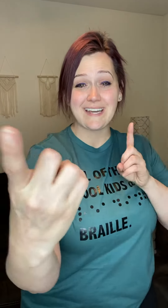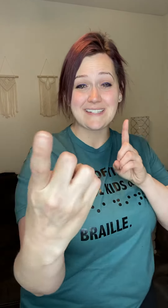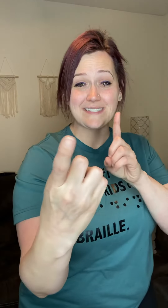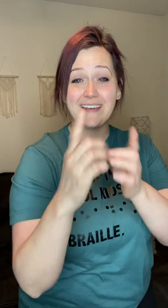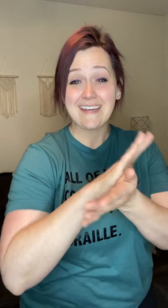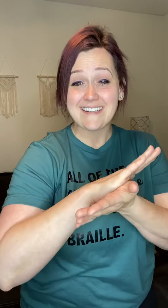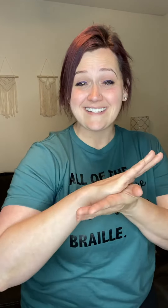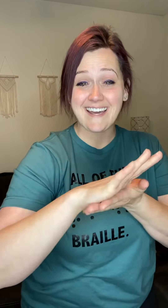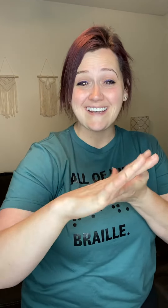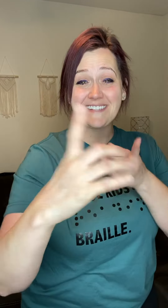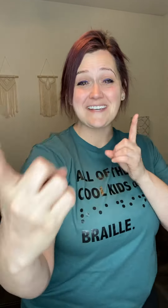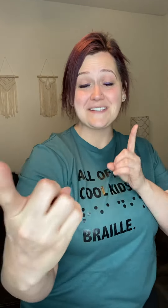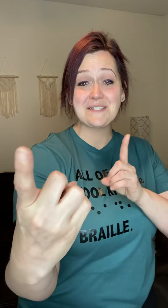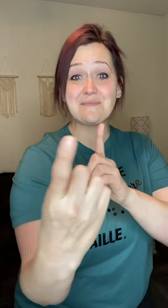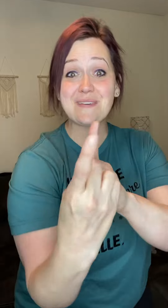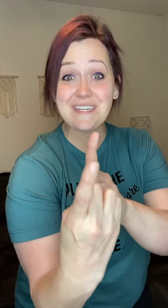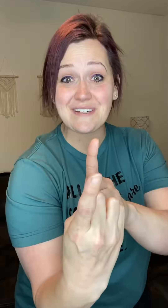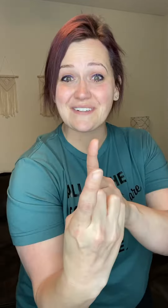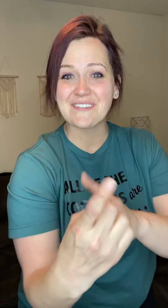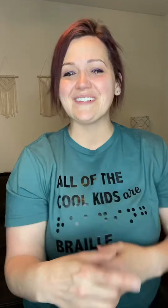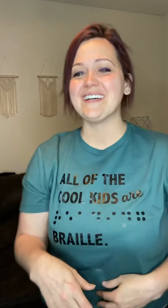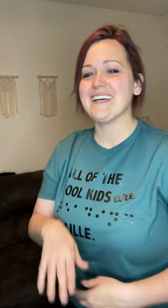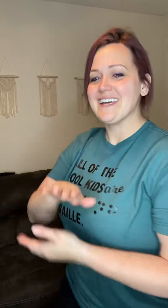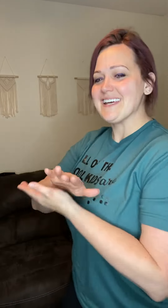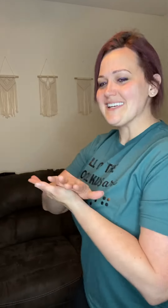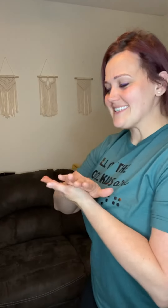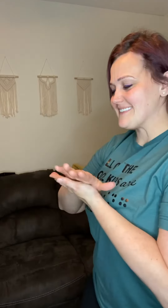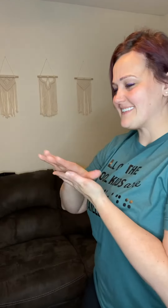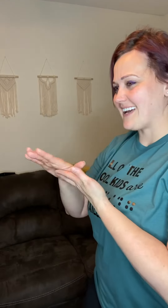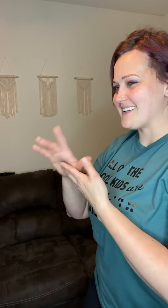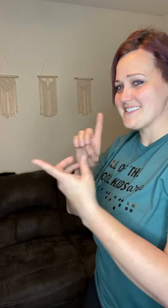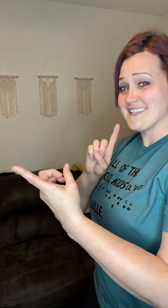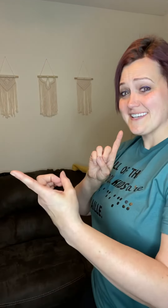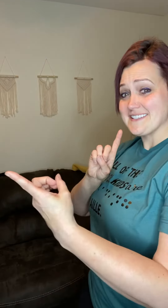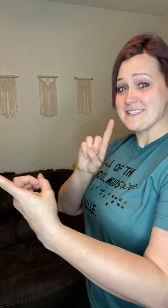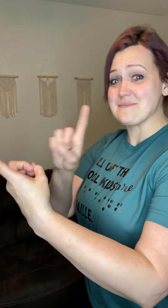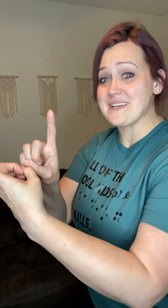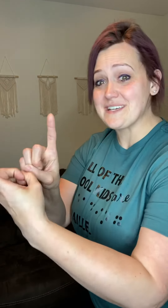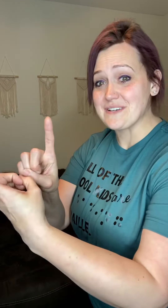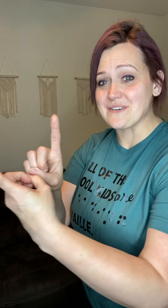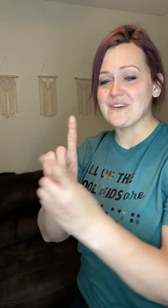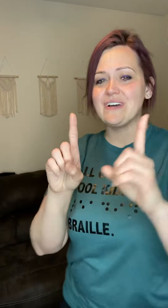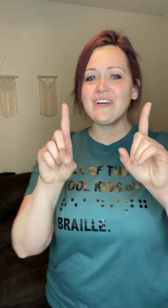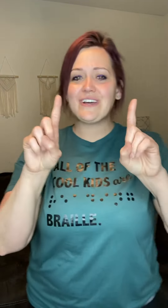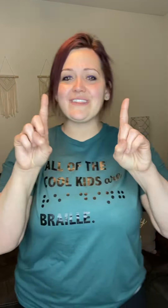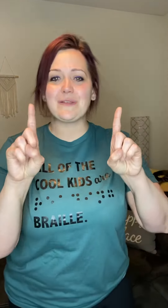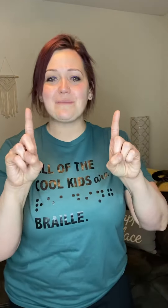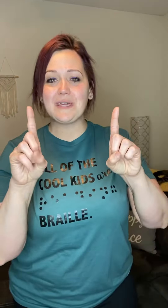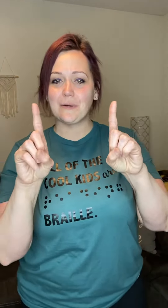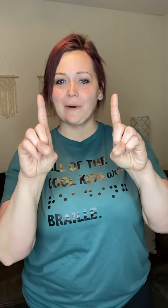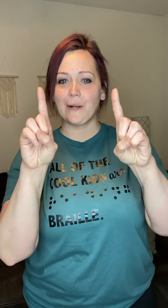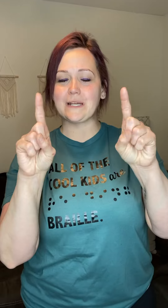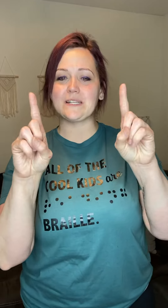Nice to meet you. Nice to meet you. The meet you part is done